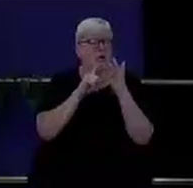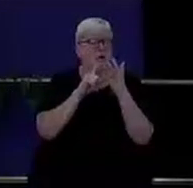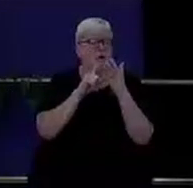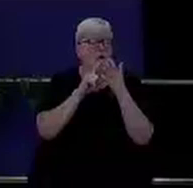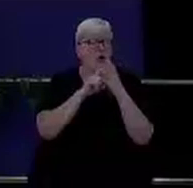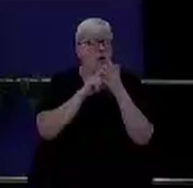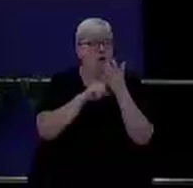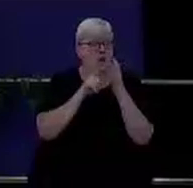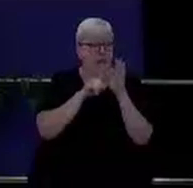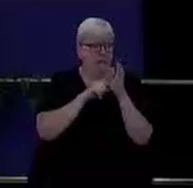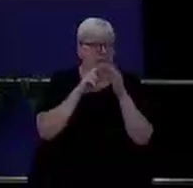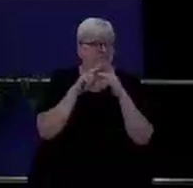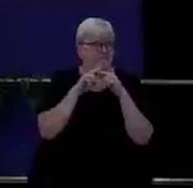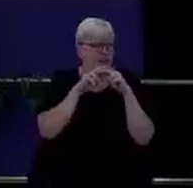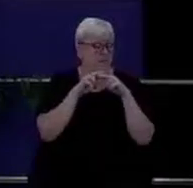very well indeed.